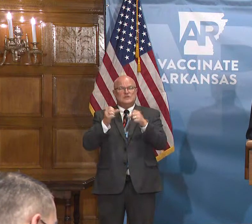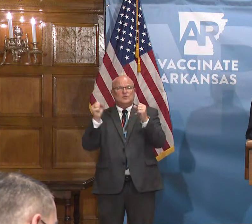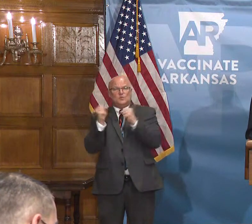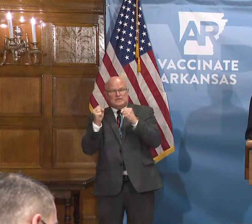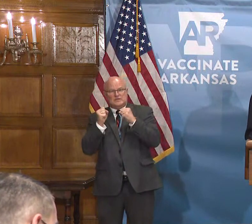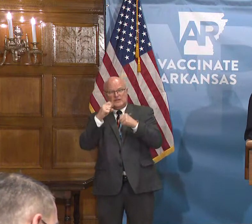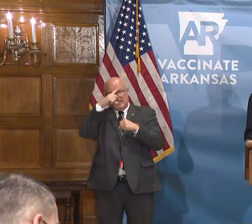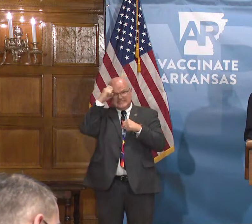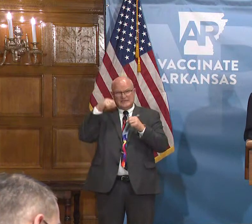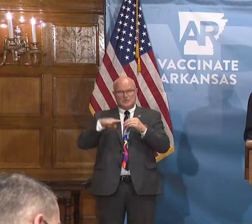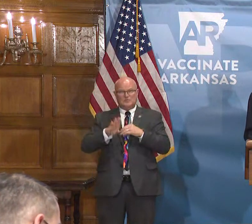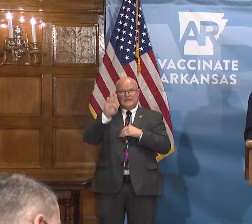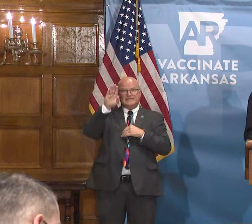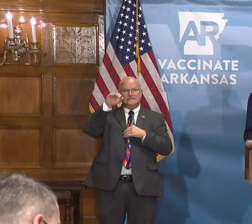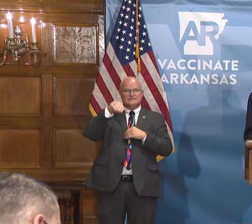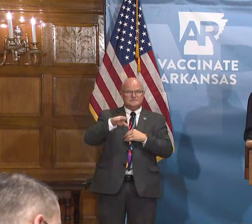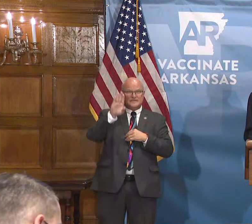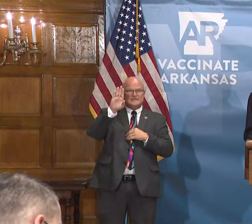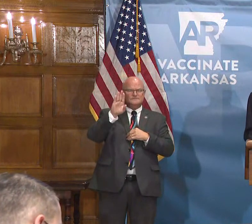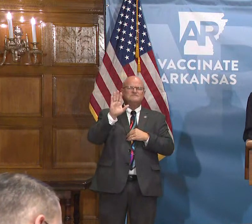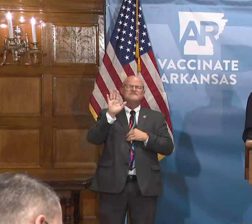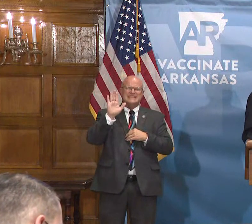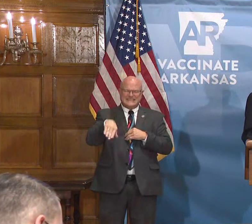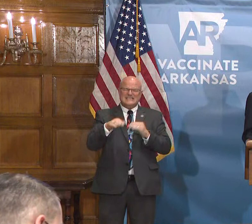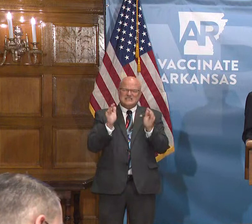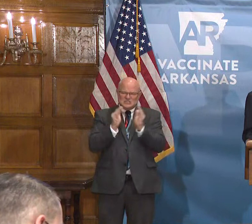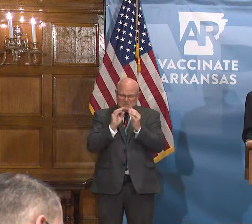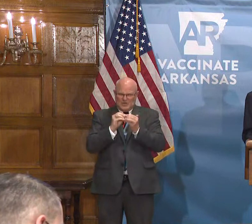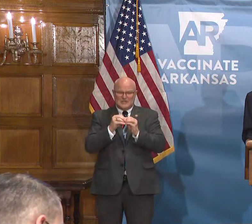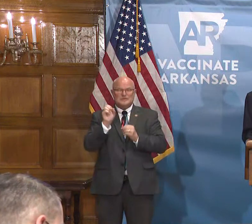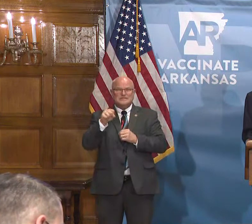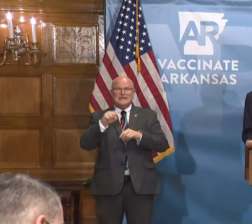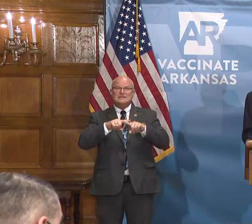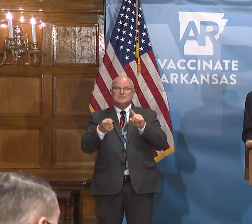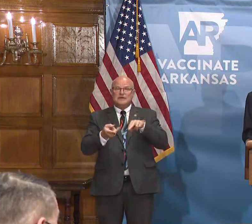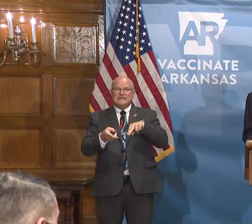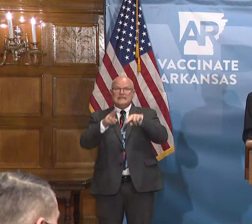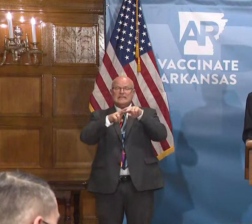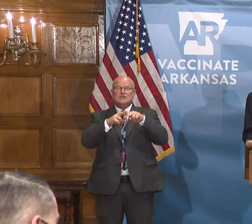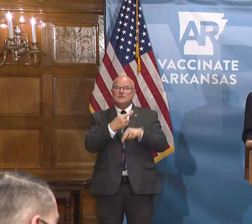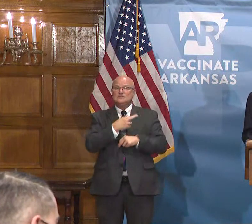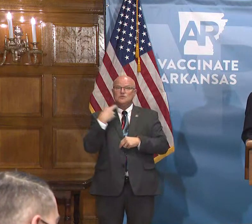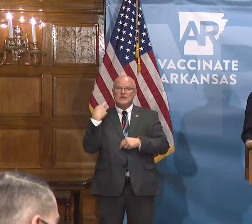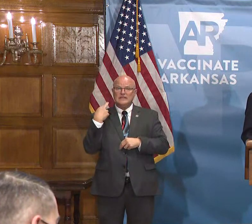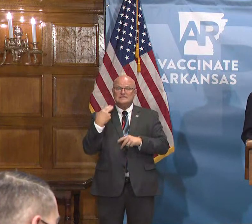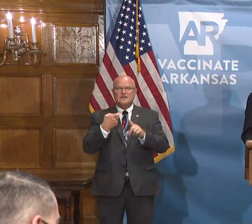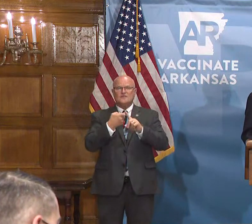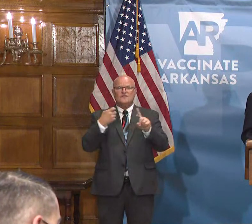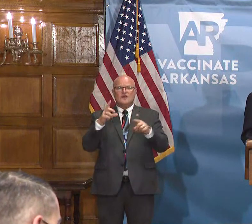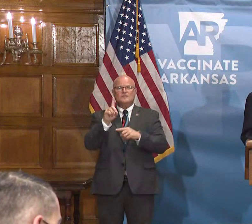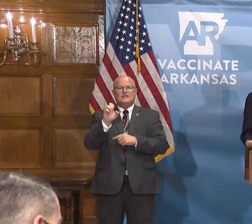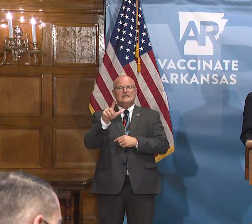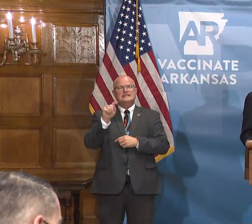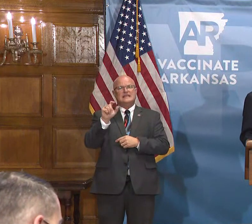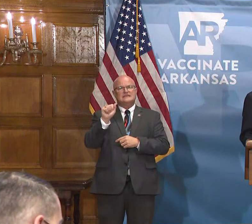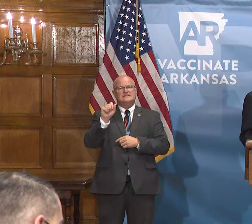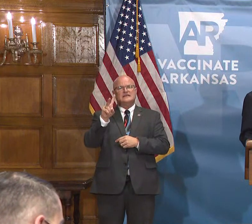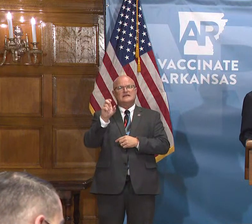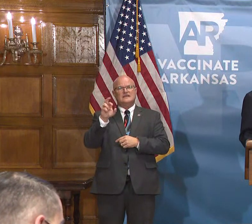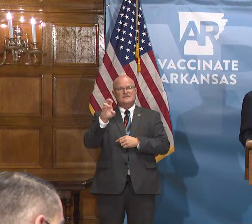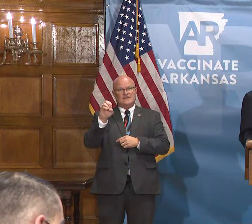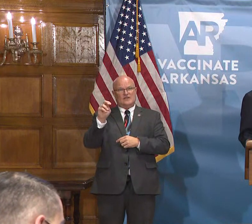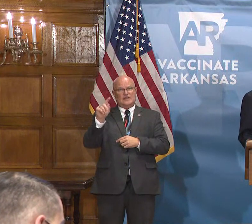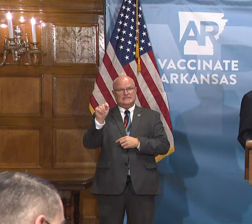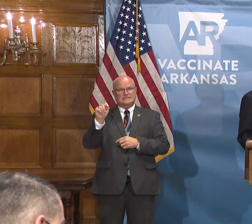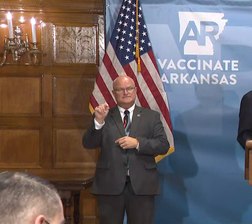peaks. Now, these are small numbers, but it shows the increased risk of the Delta variant and what we've